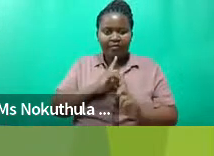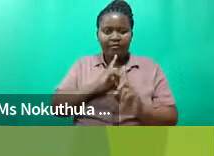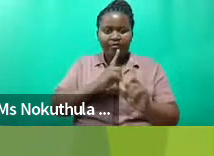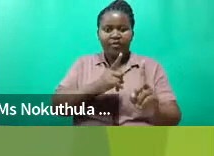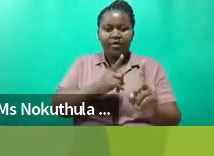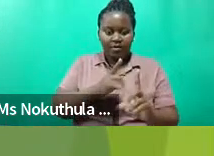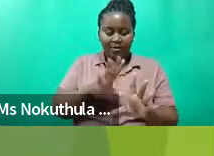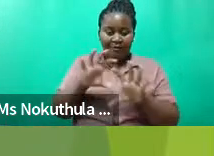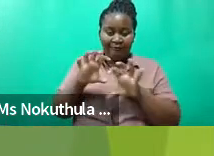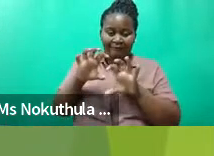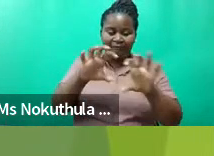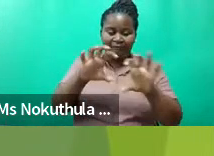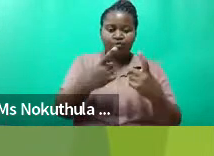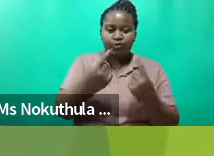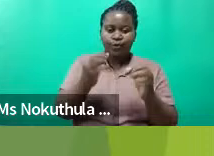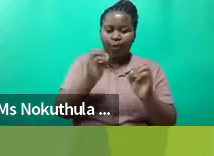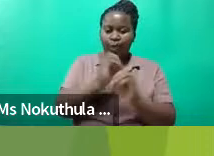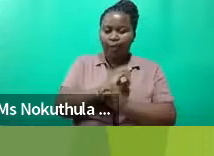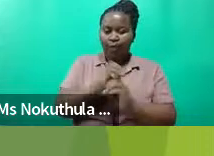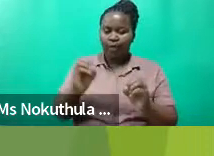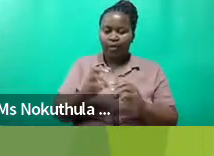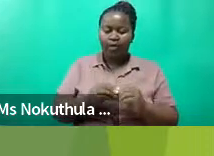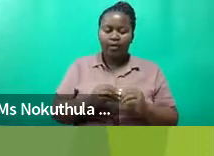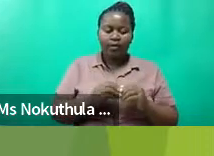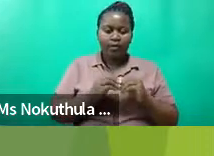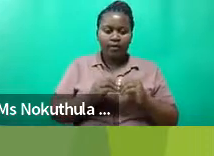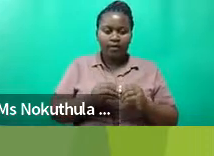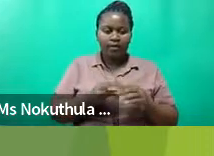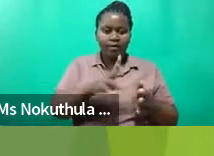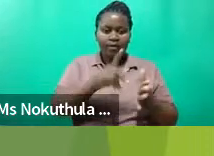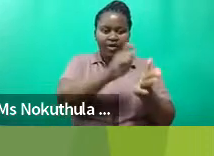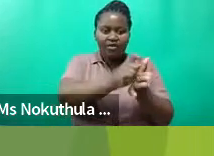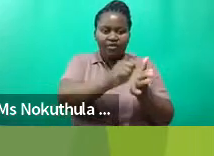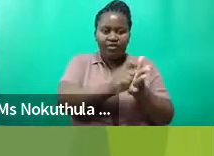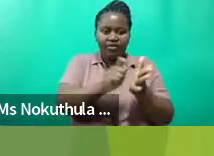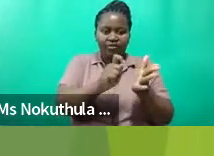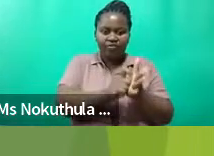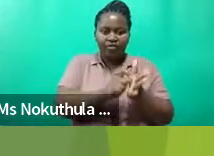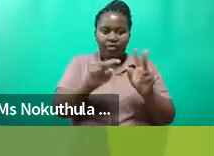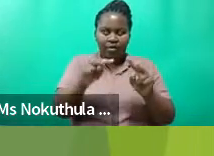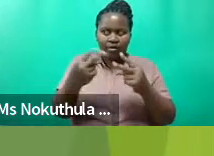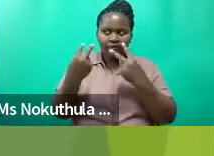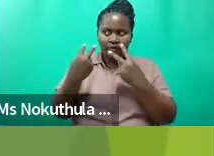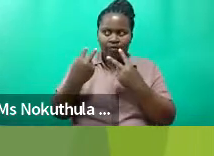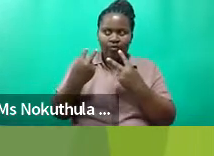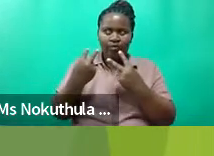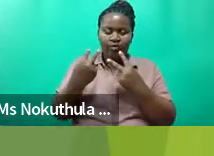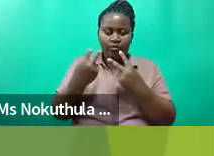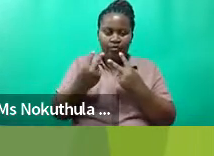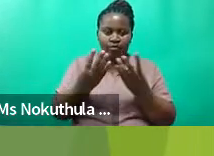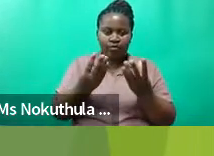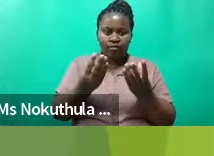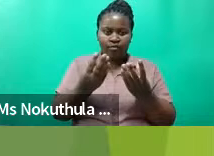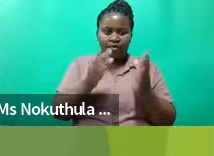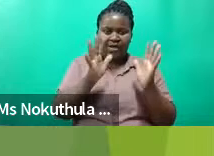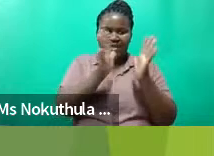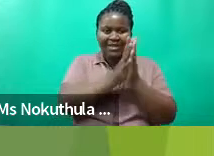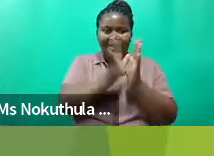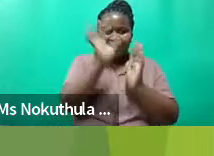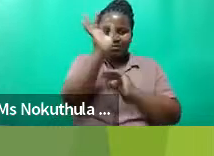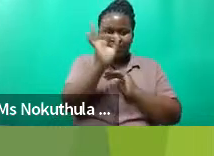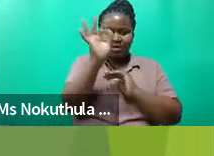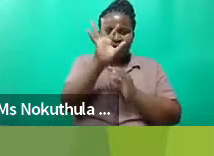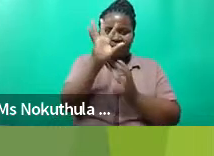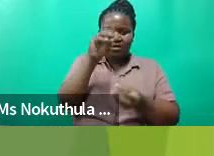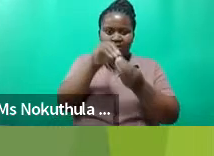do so. According to the literature review, the number, 10% of the total number of people around